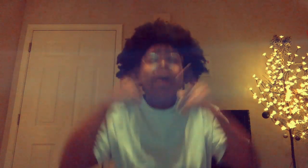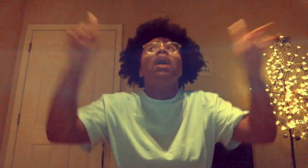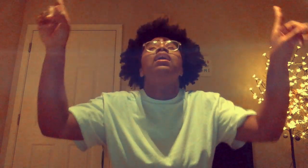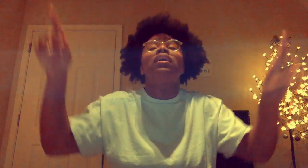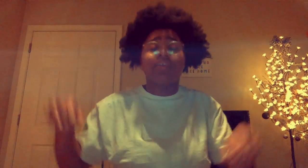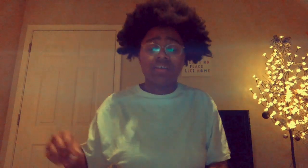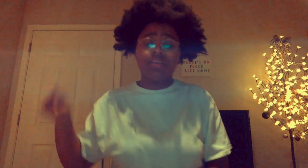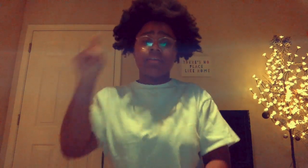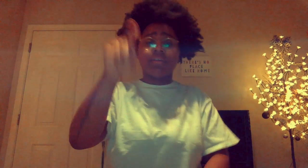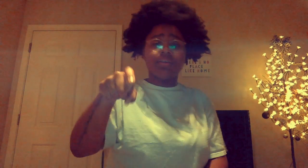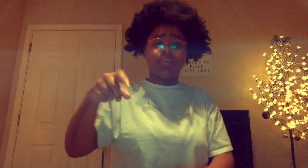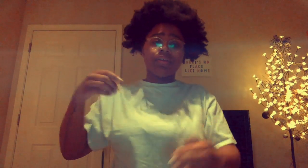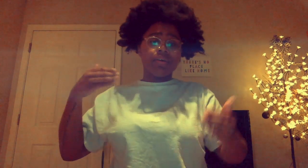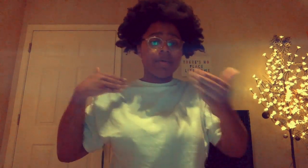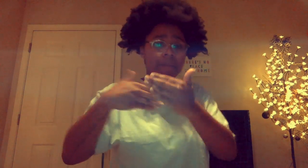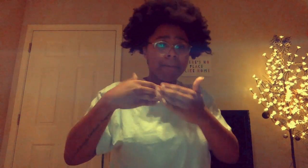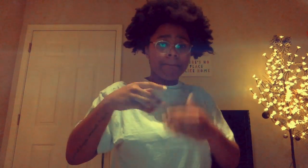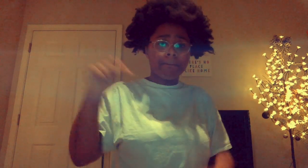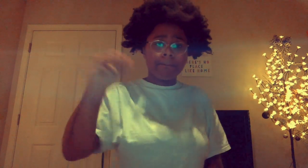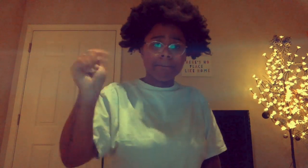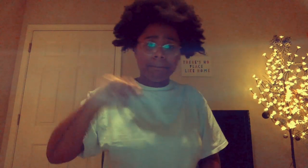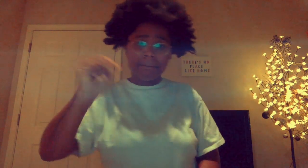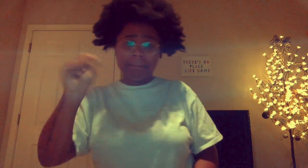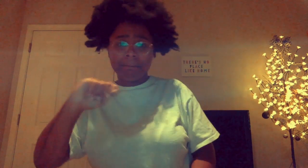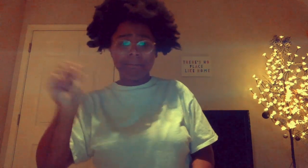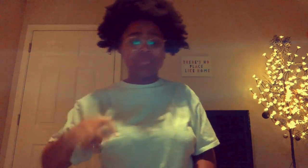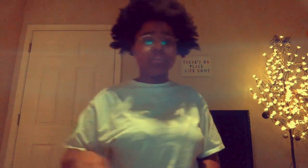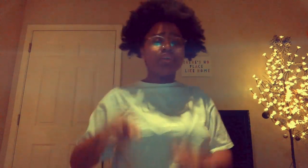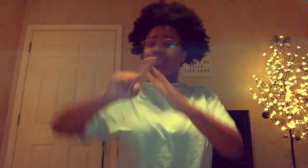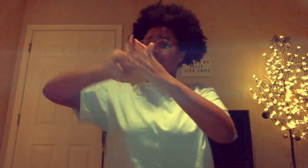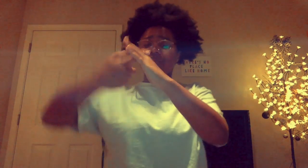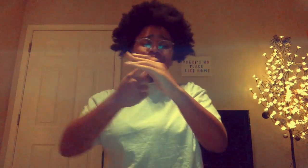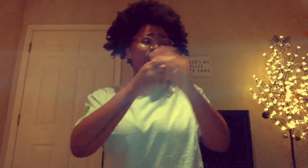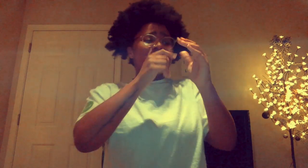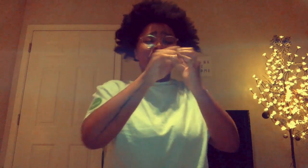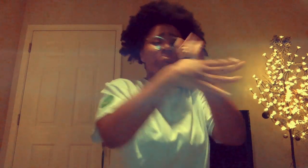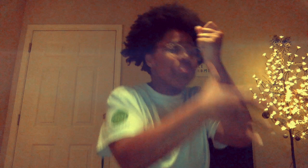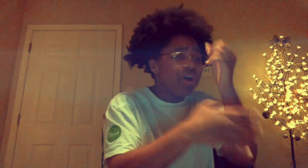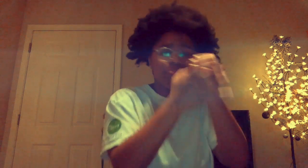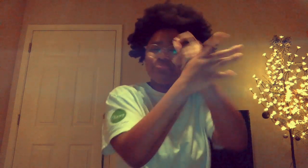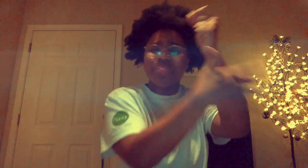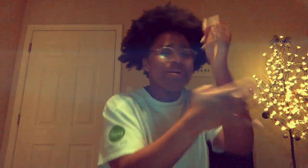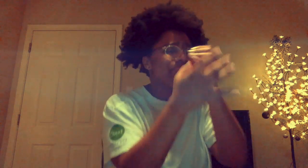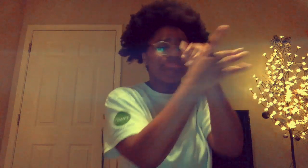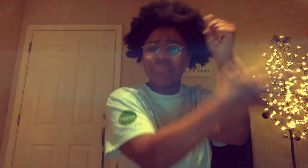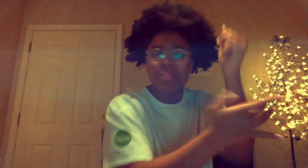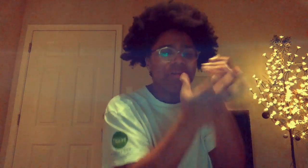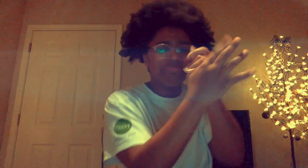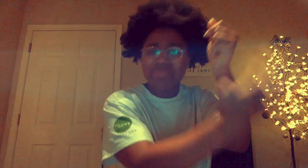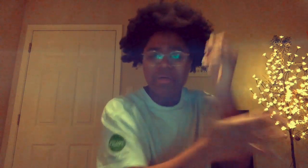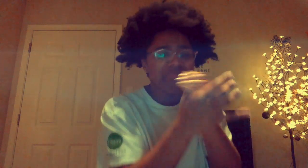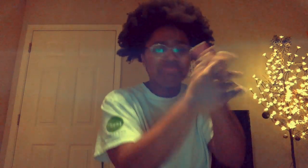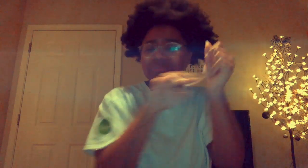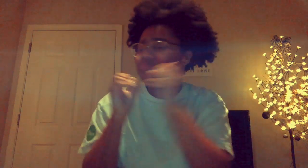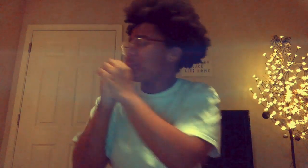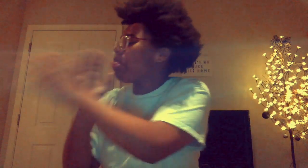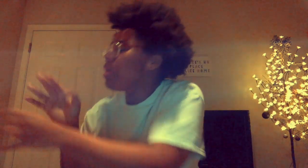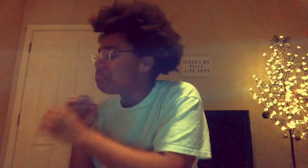bathroom. Ugh. As soon as I closed the door, I started pooping. And I started throwing